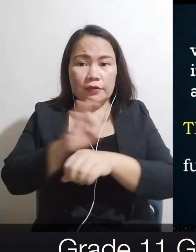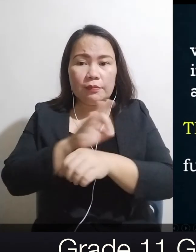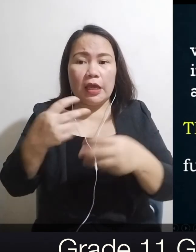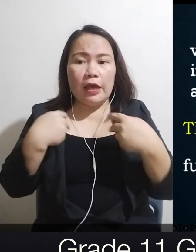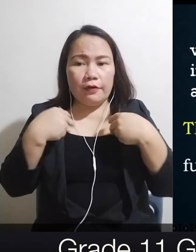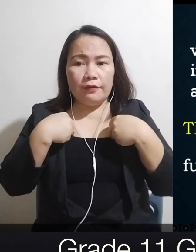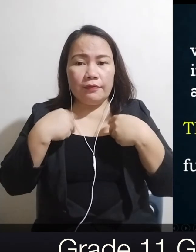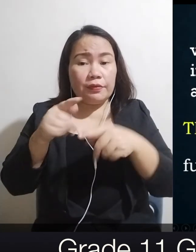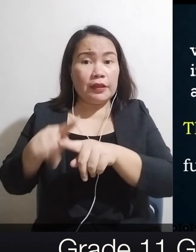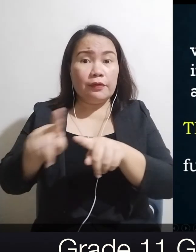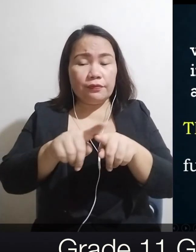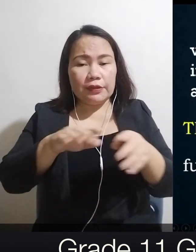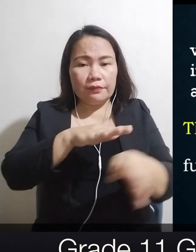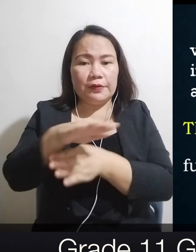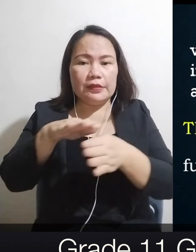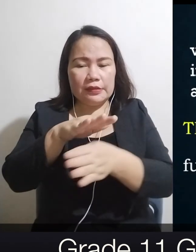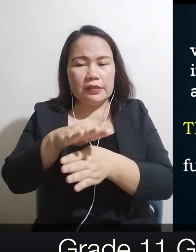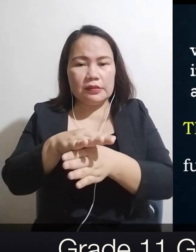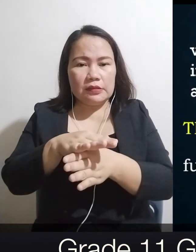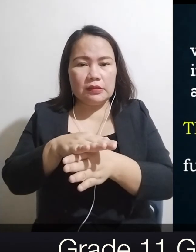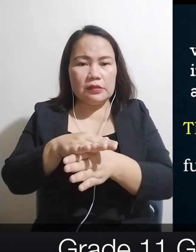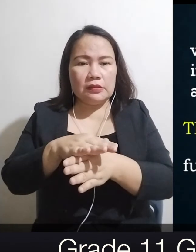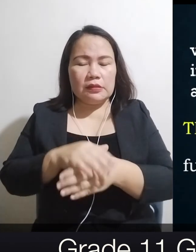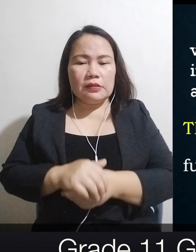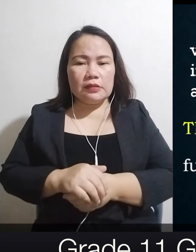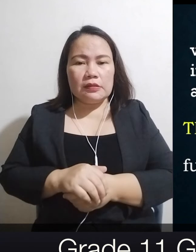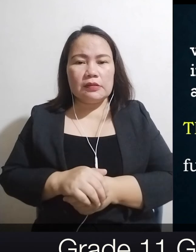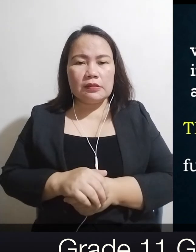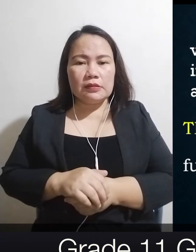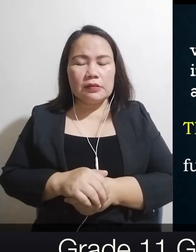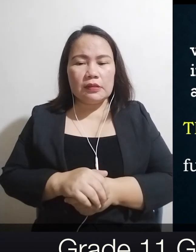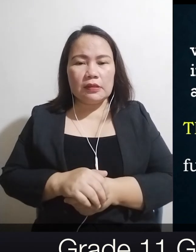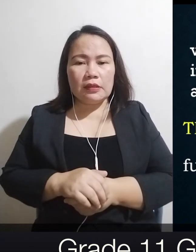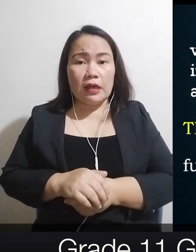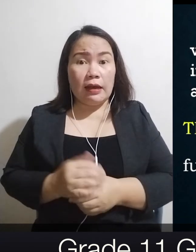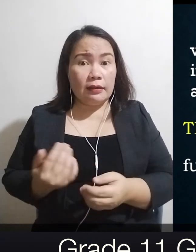While an exponential function may have various bases,